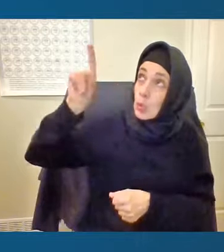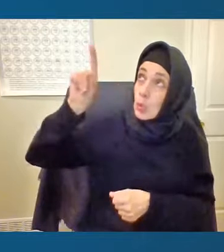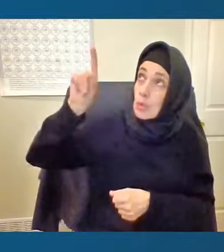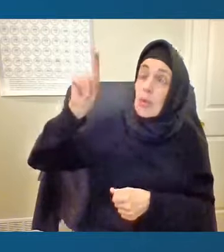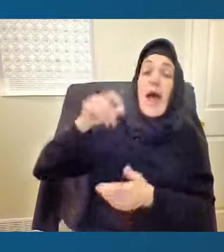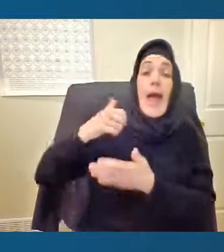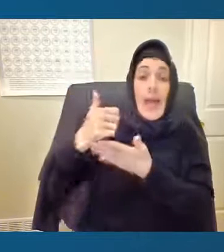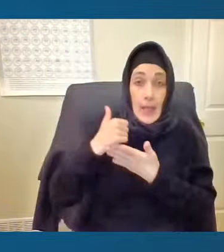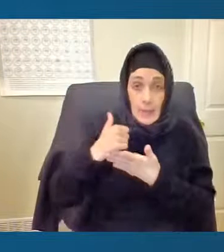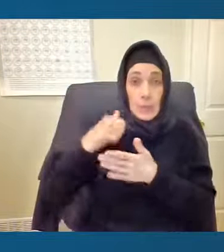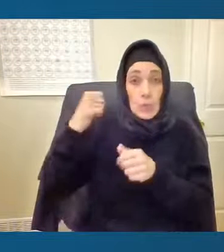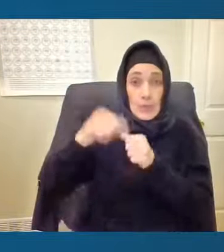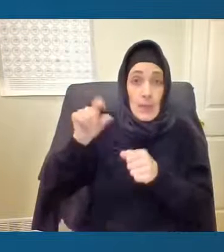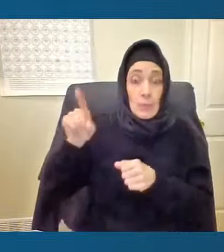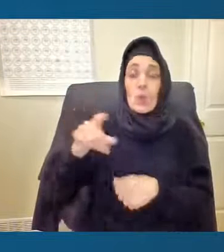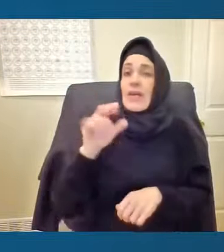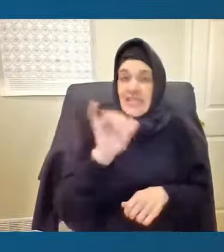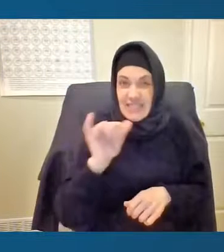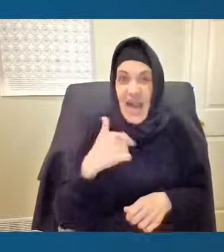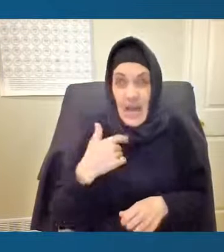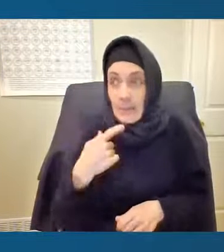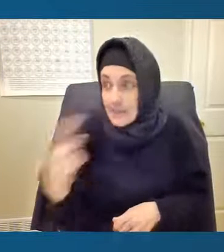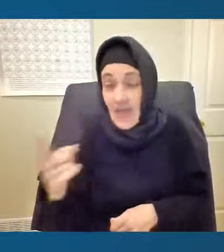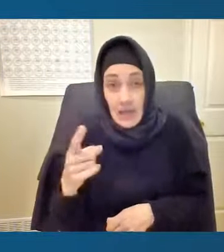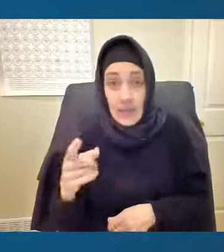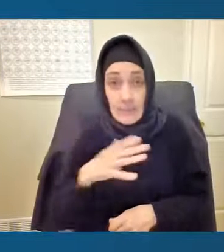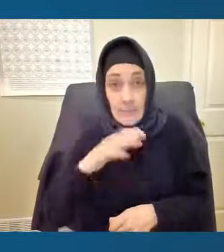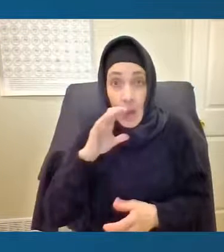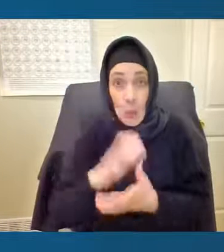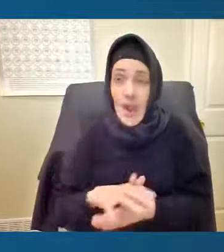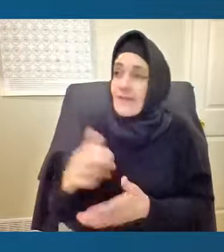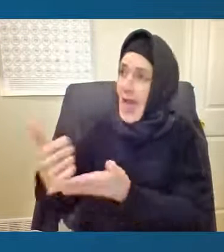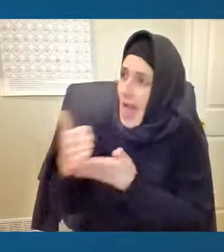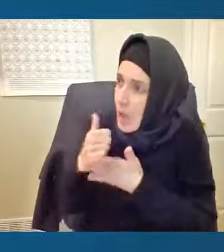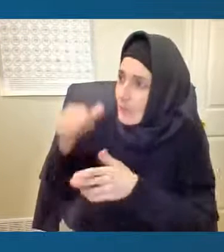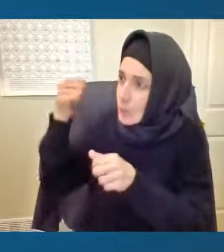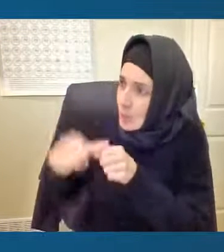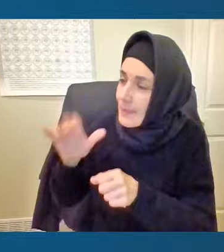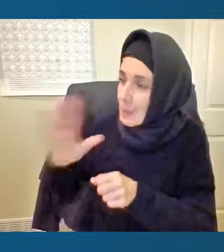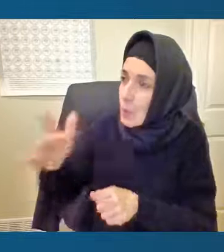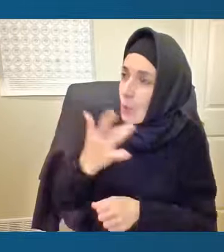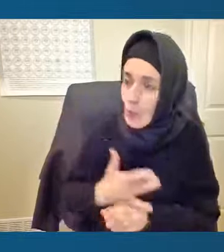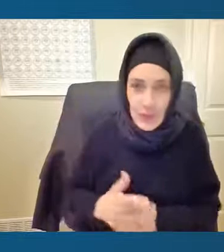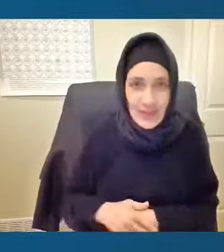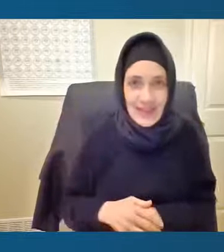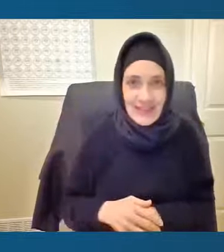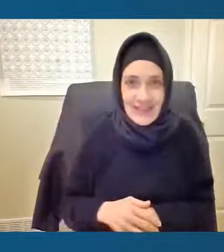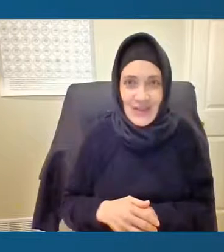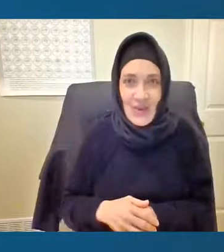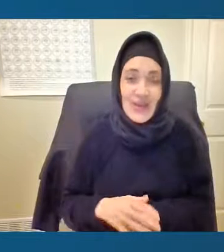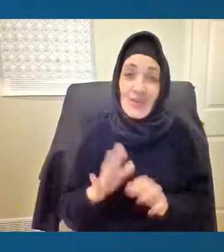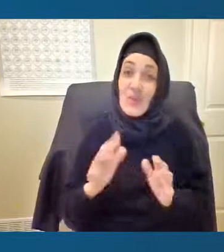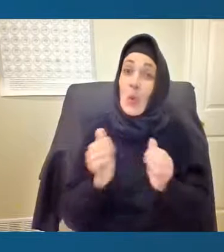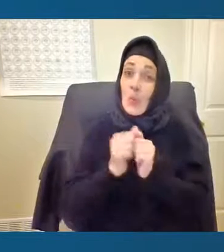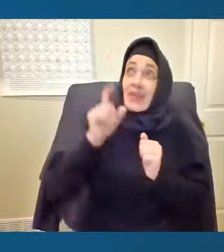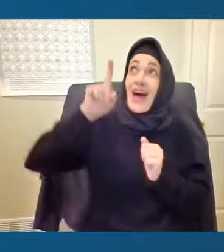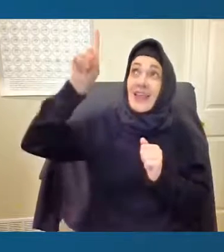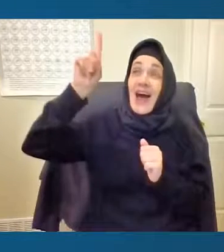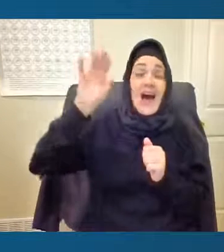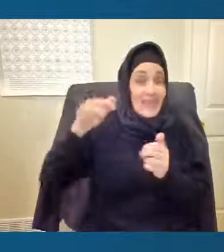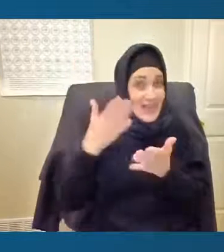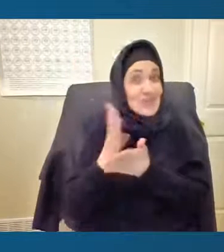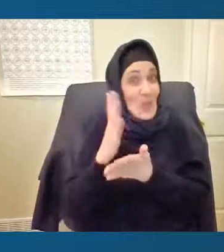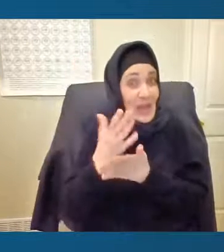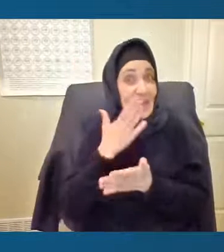you. It's like telling my wife, help me remember your birthday. Like, what? With Allah, it's okay. Alhamdulillah. Because tawfiq is from